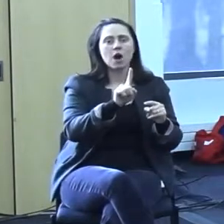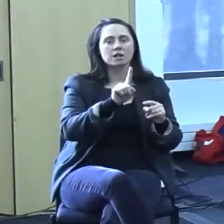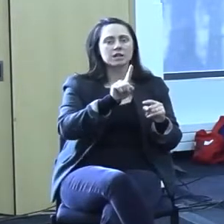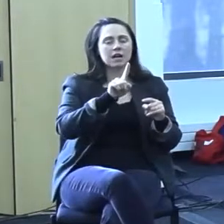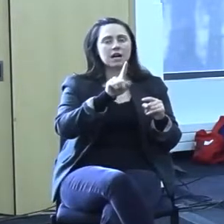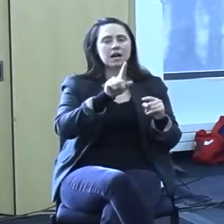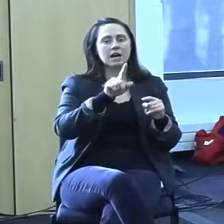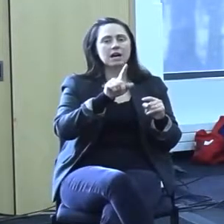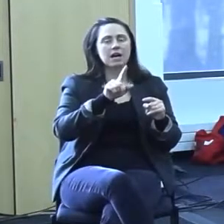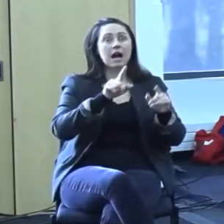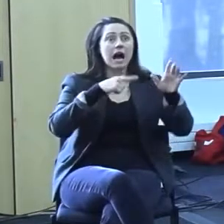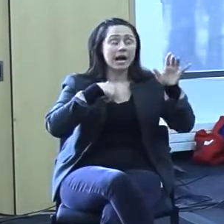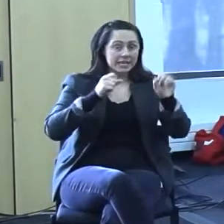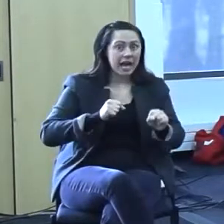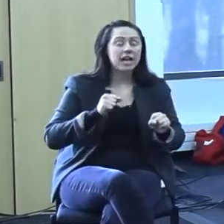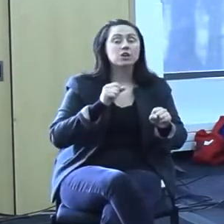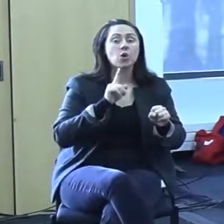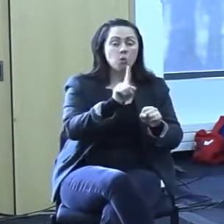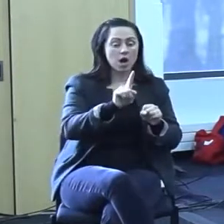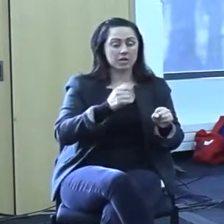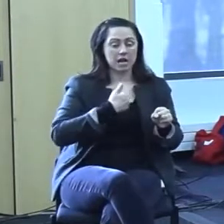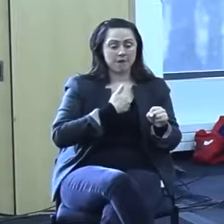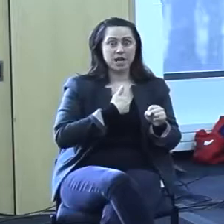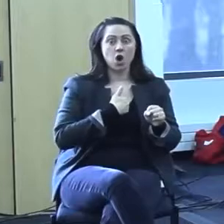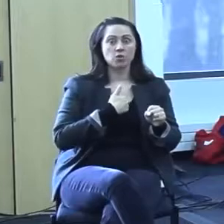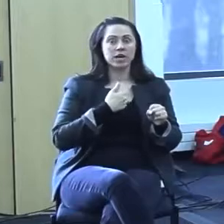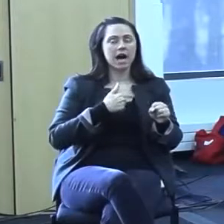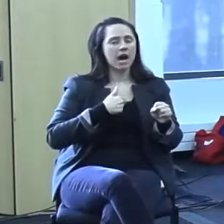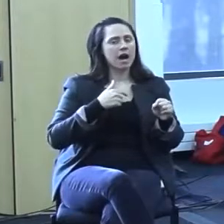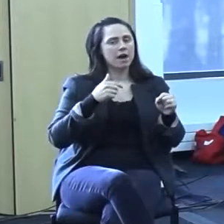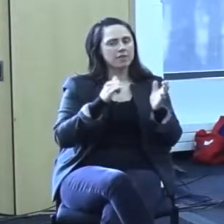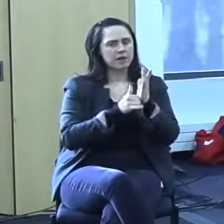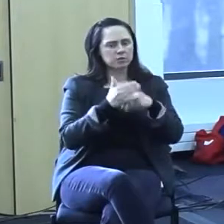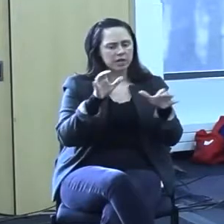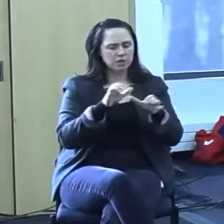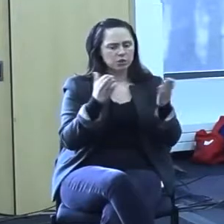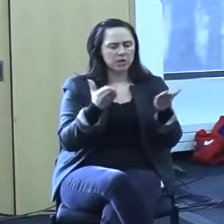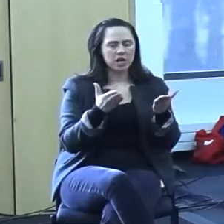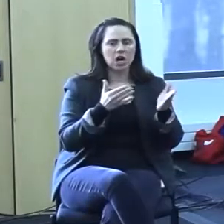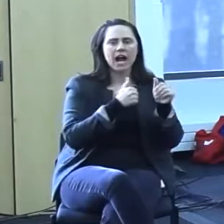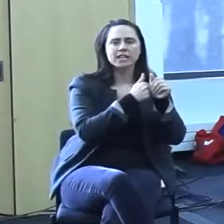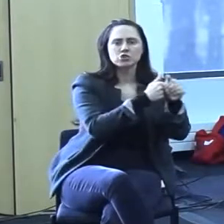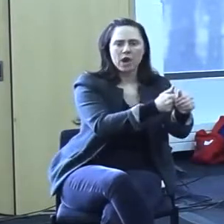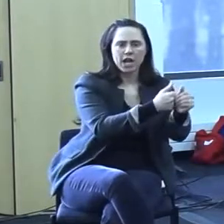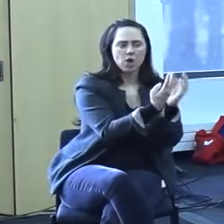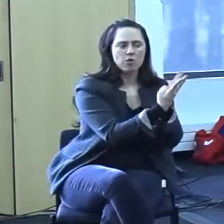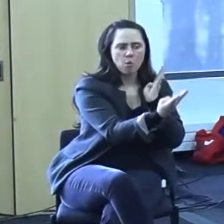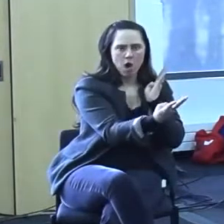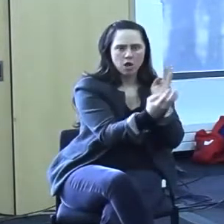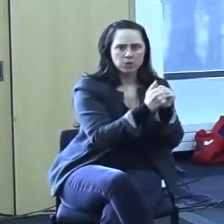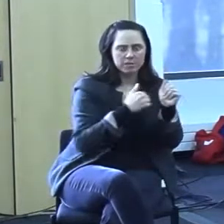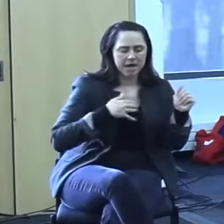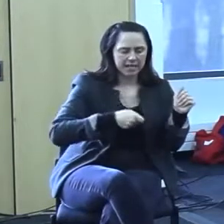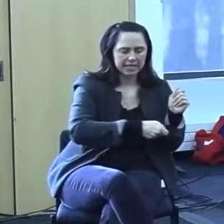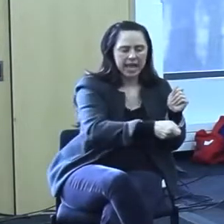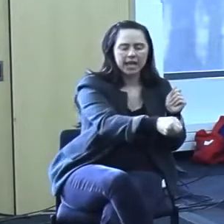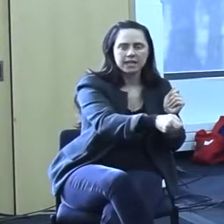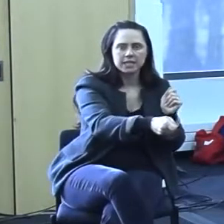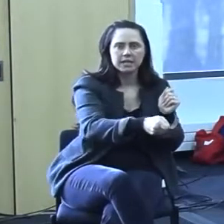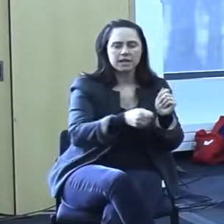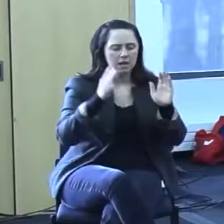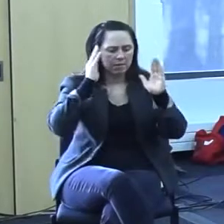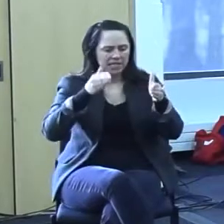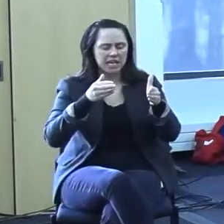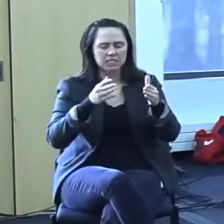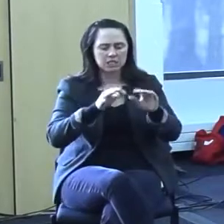lot here. I pay attention to the floor changes and trail the wall and um, just